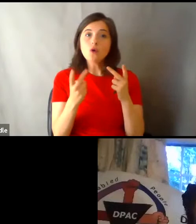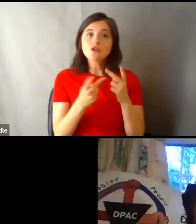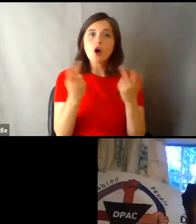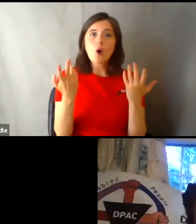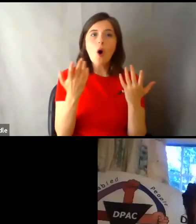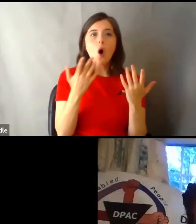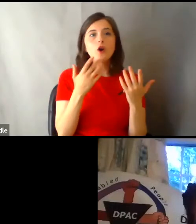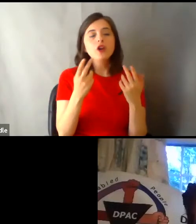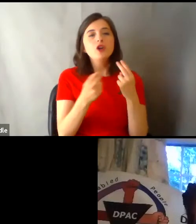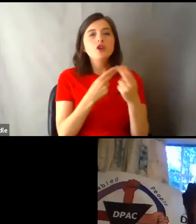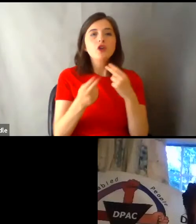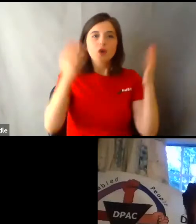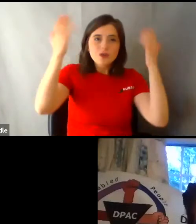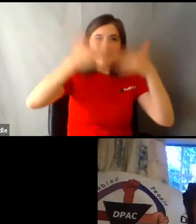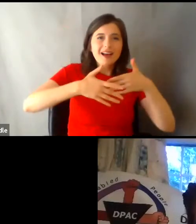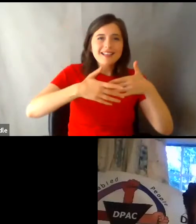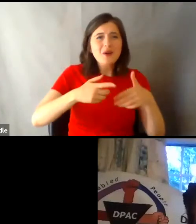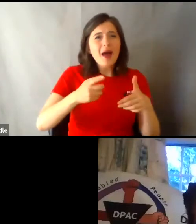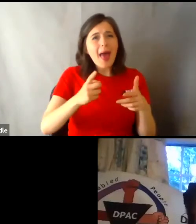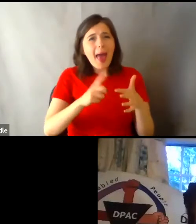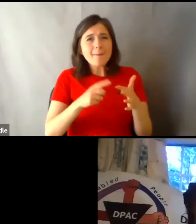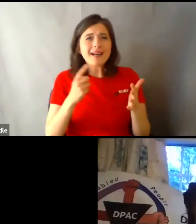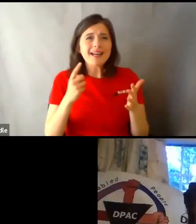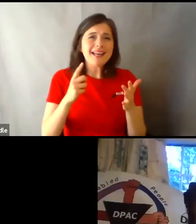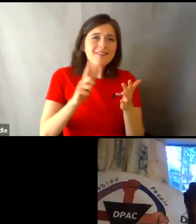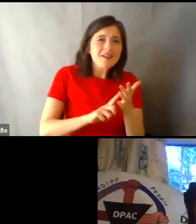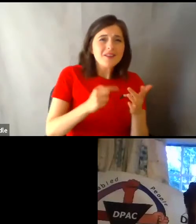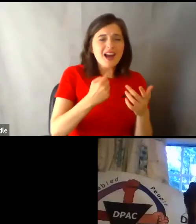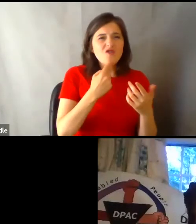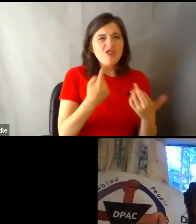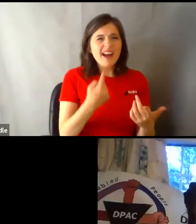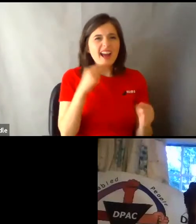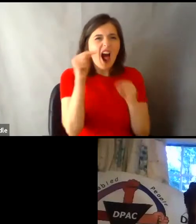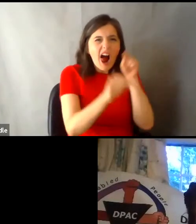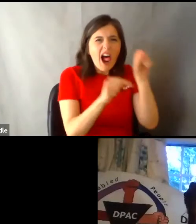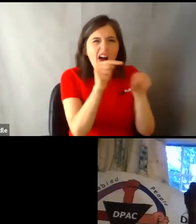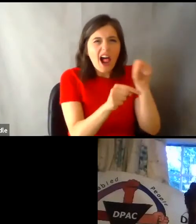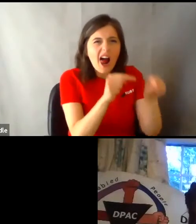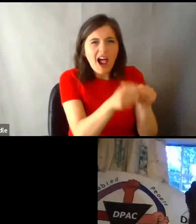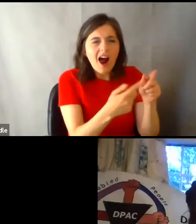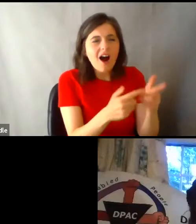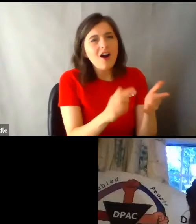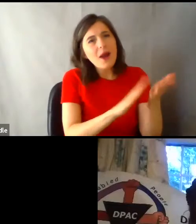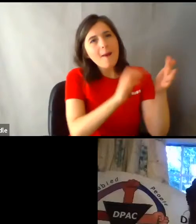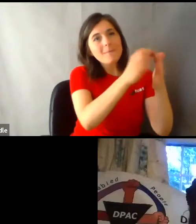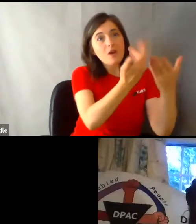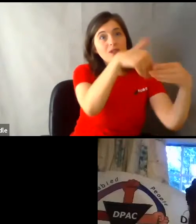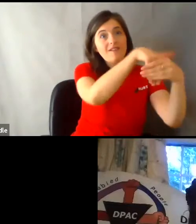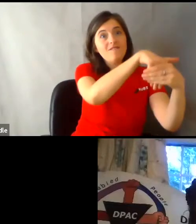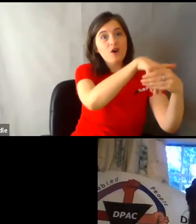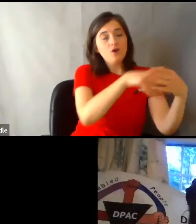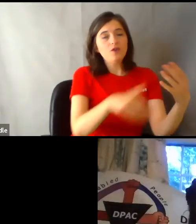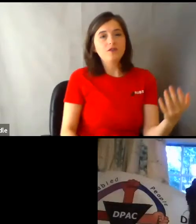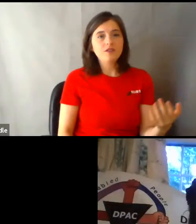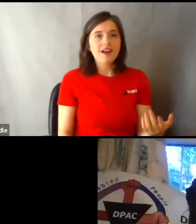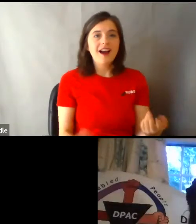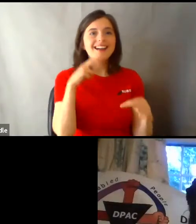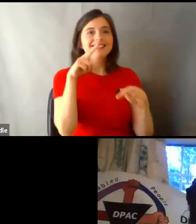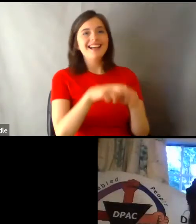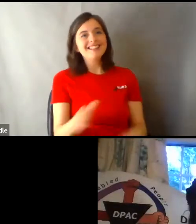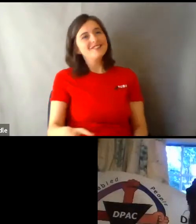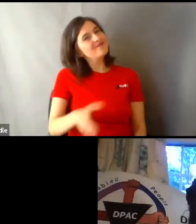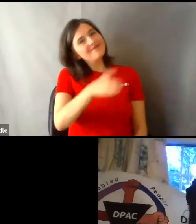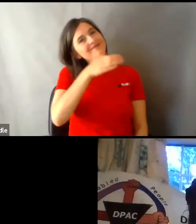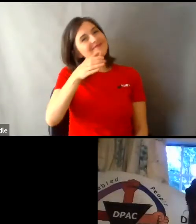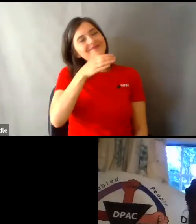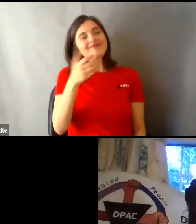Emily Maitlis really tore into it, one of the MPs responsible for being involved in this. And I sat and raised the glass